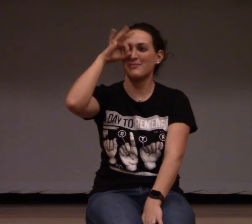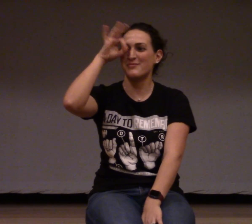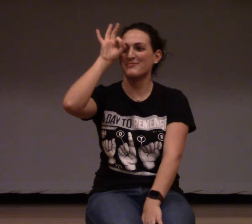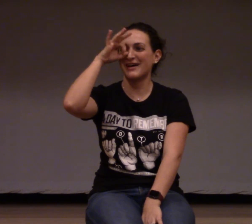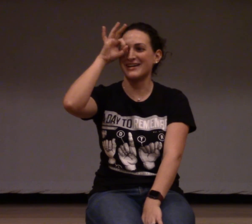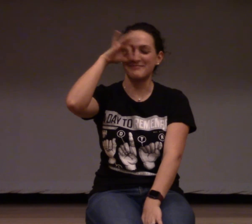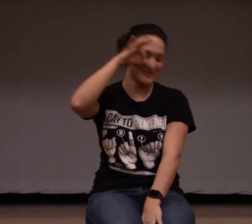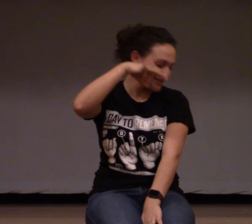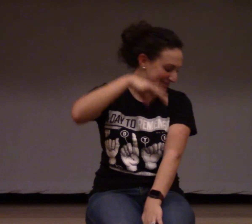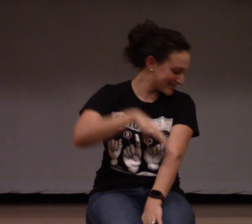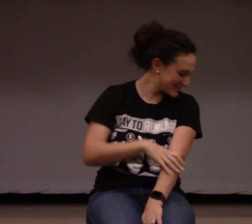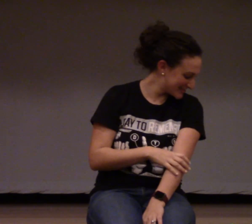Pineapple.